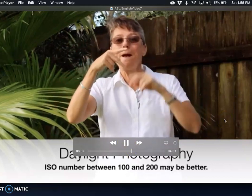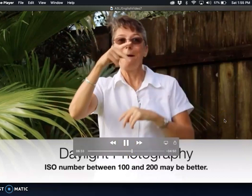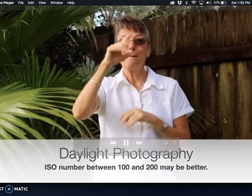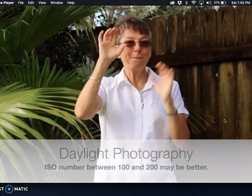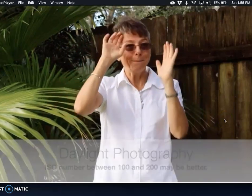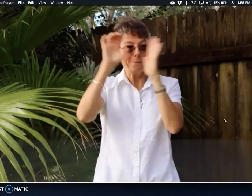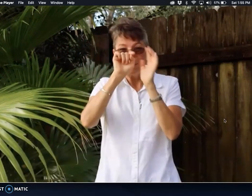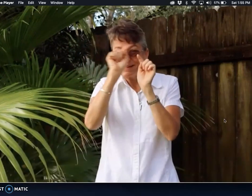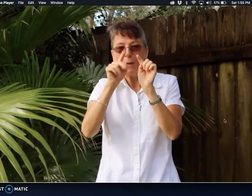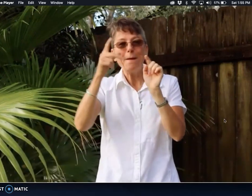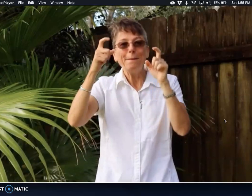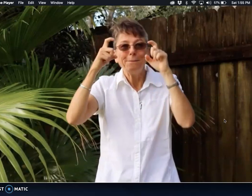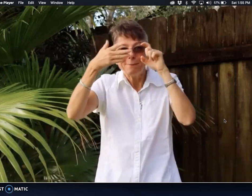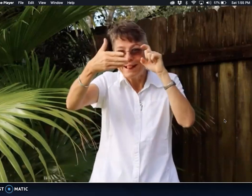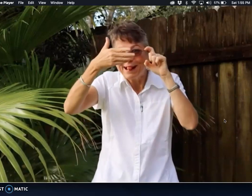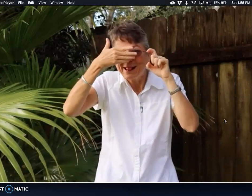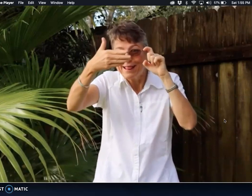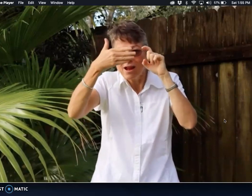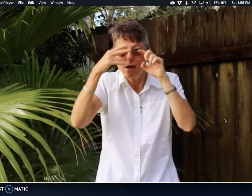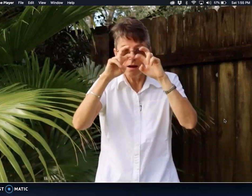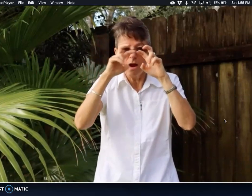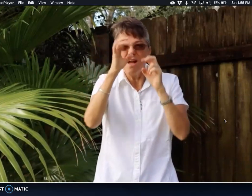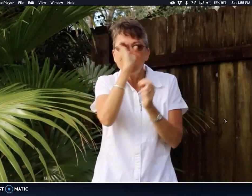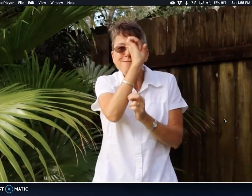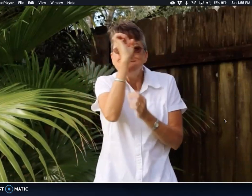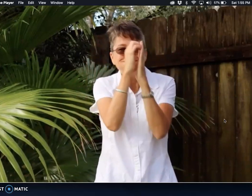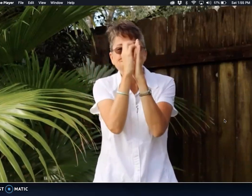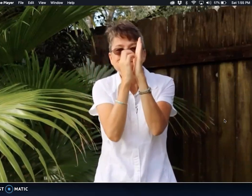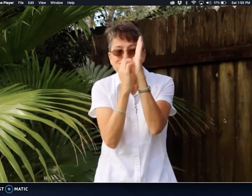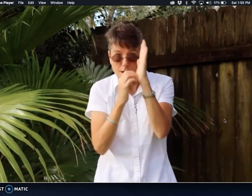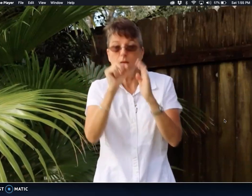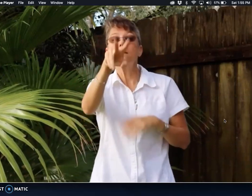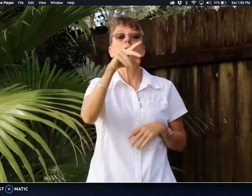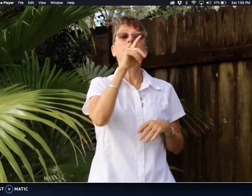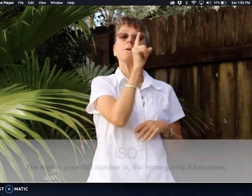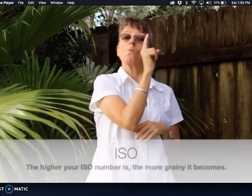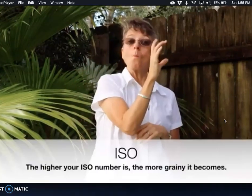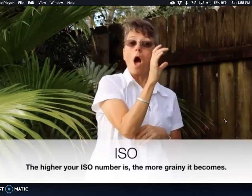so when you like really take apart the picture, you'll realize some of it is grainy.